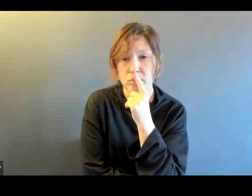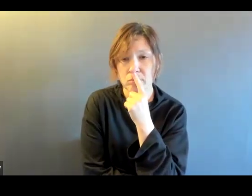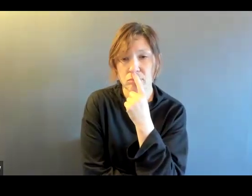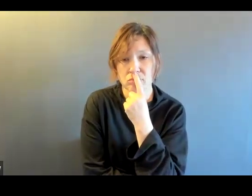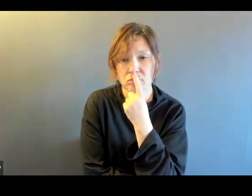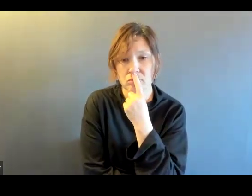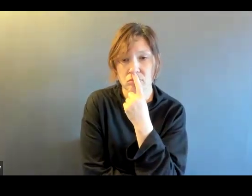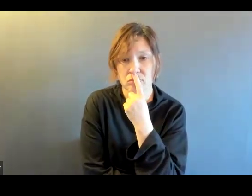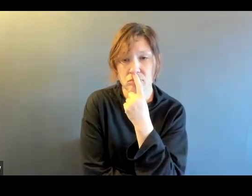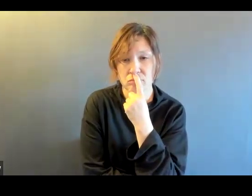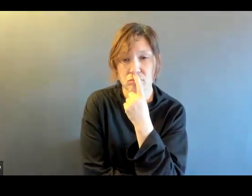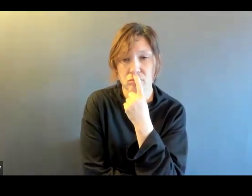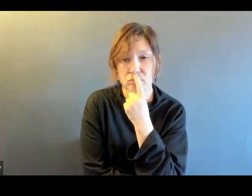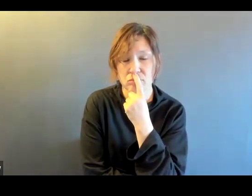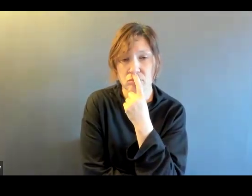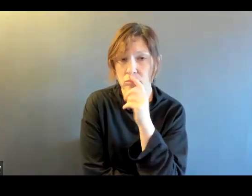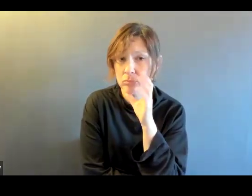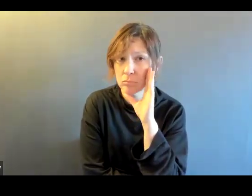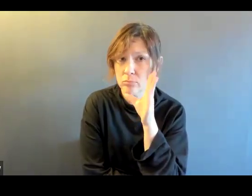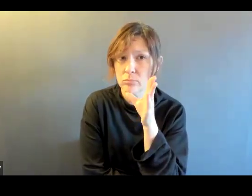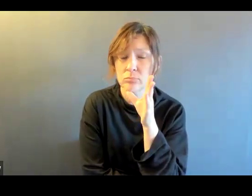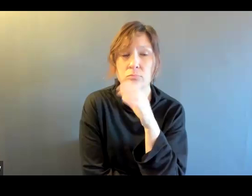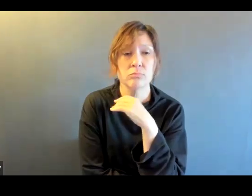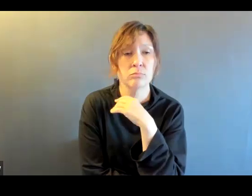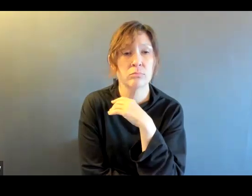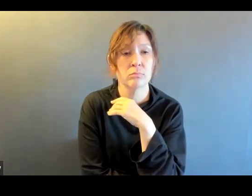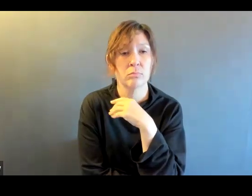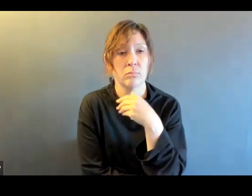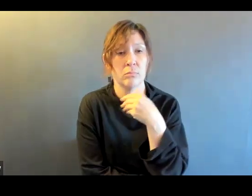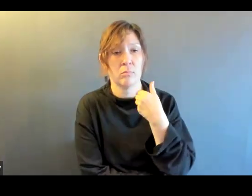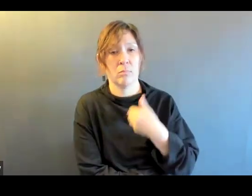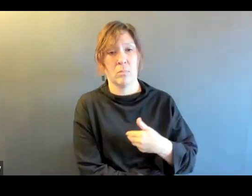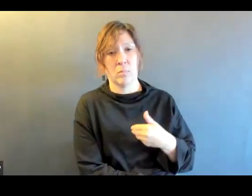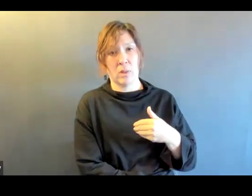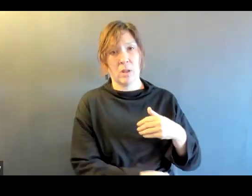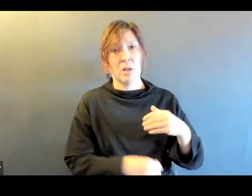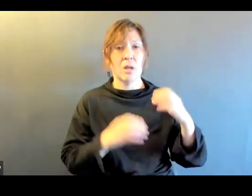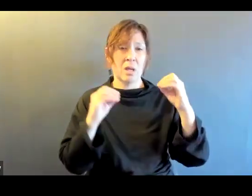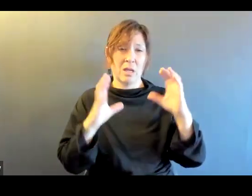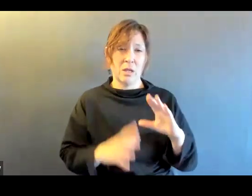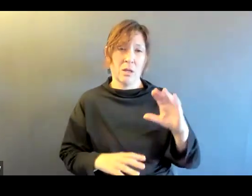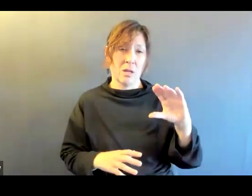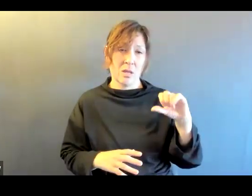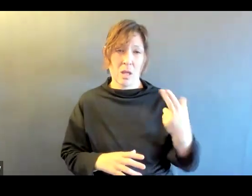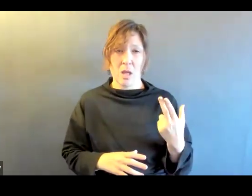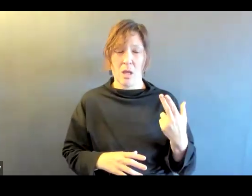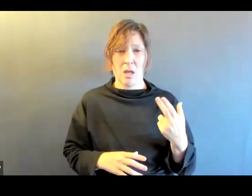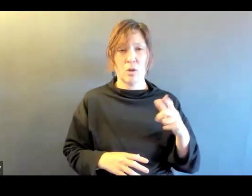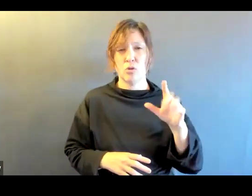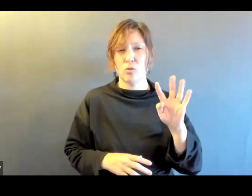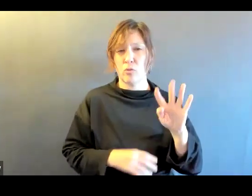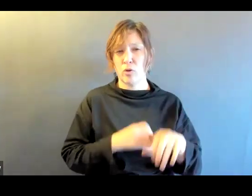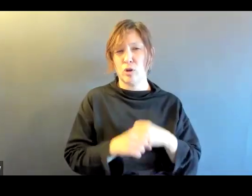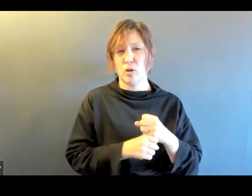Good evening, school committee and Superintendent Skipper. My name is Erin Conerney. I'm an ASL teacher at CASH. This is my 24th year in the Boston